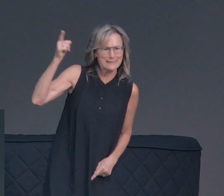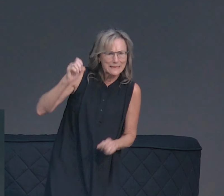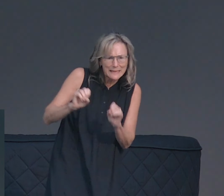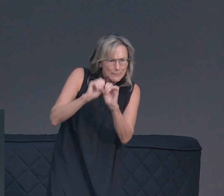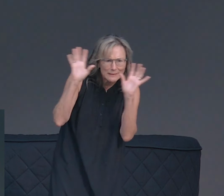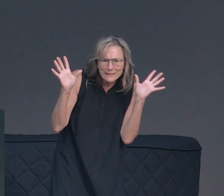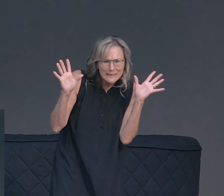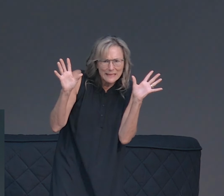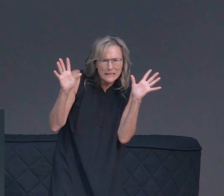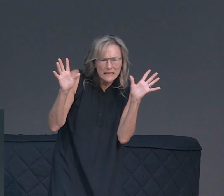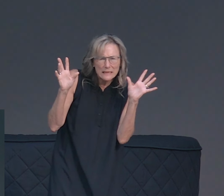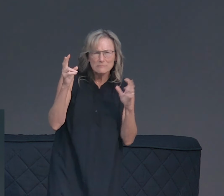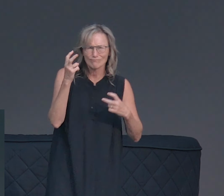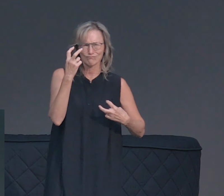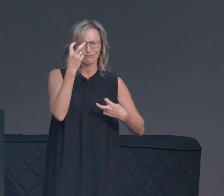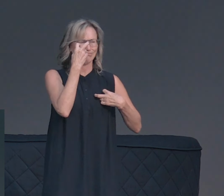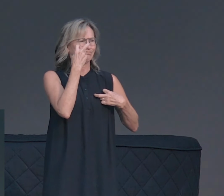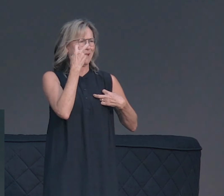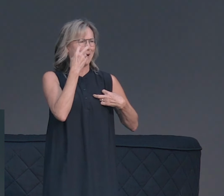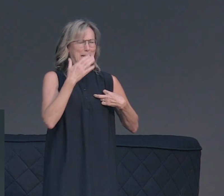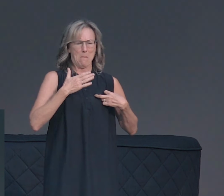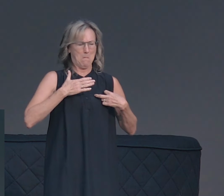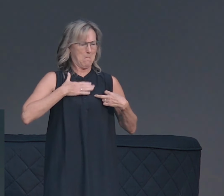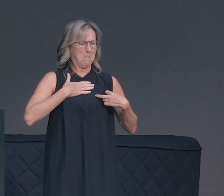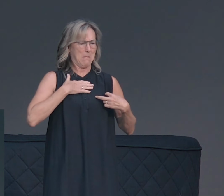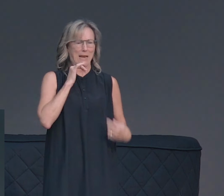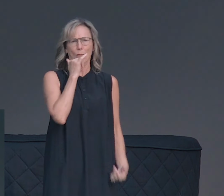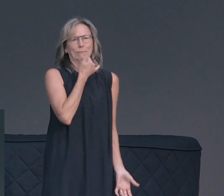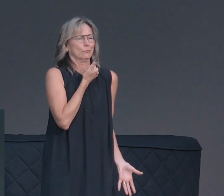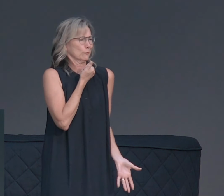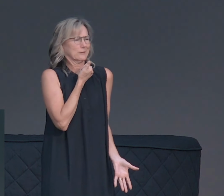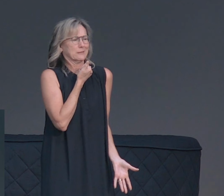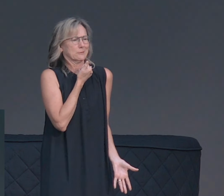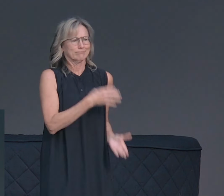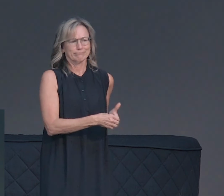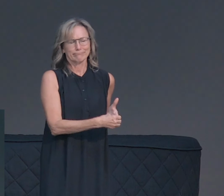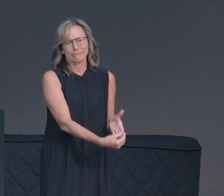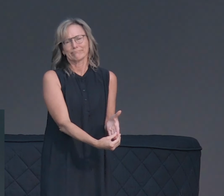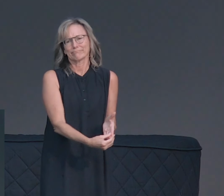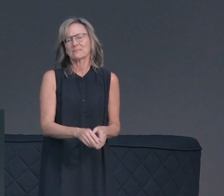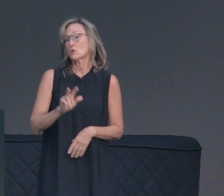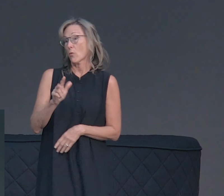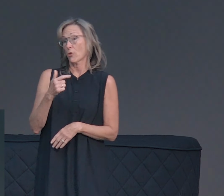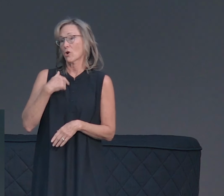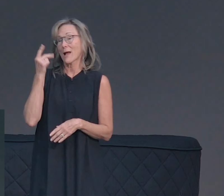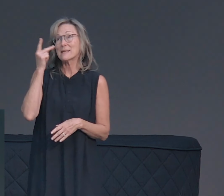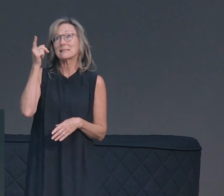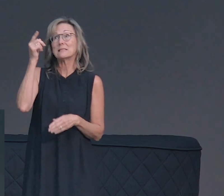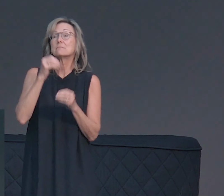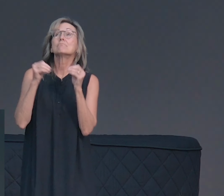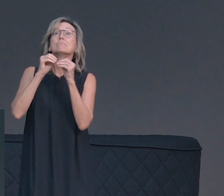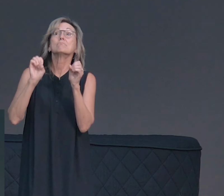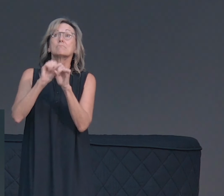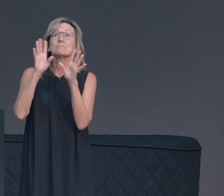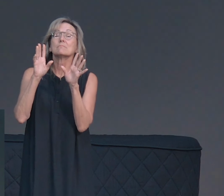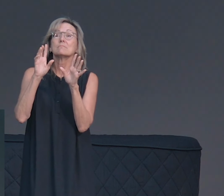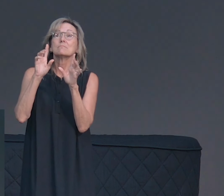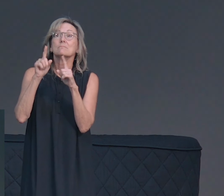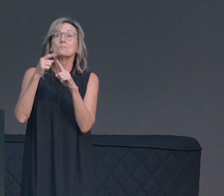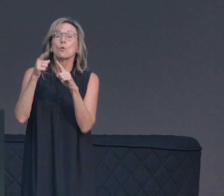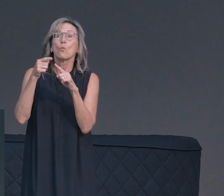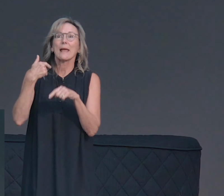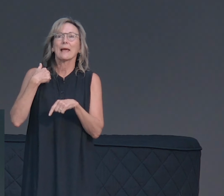You'll be blinded by your own foolishness. And then third, I see God more clearly when I walk by